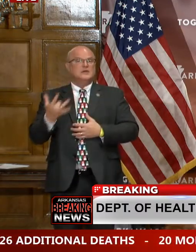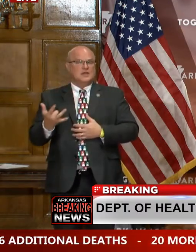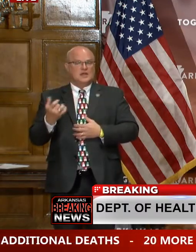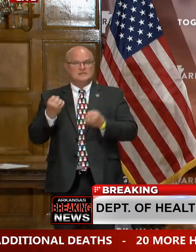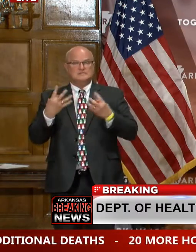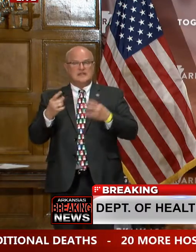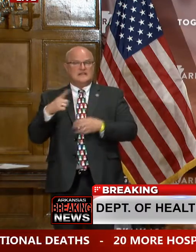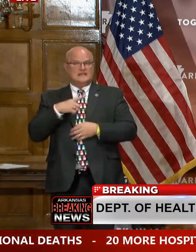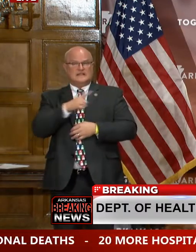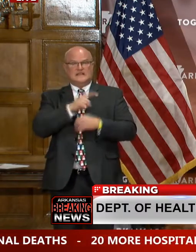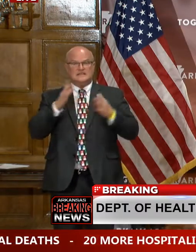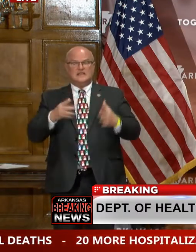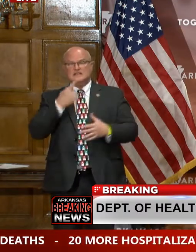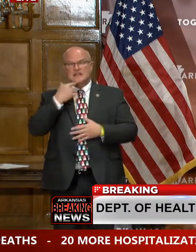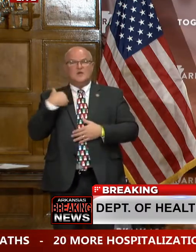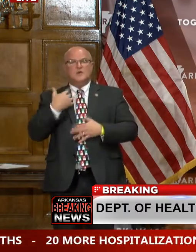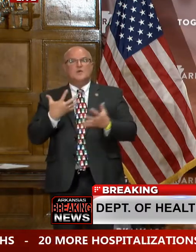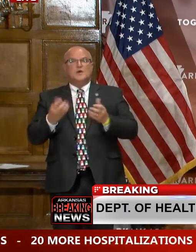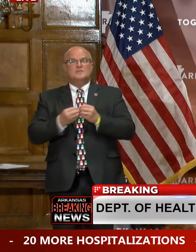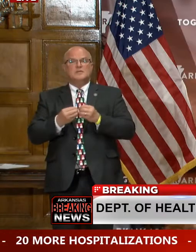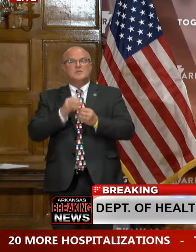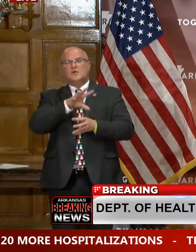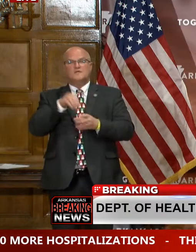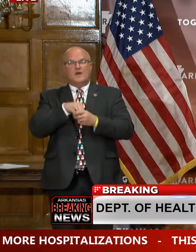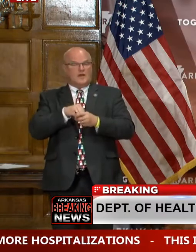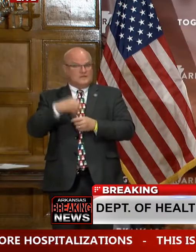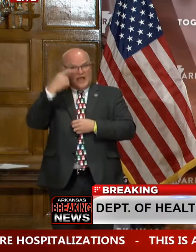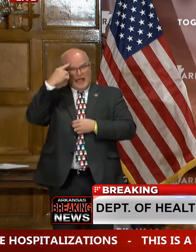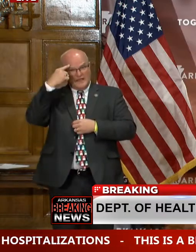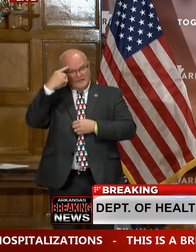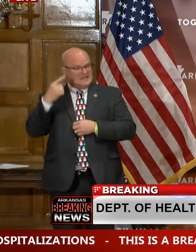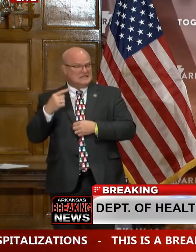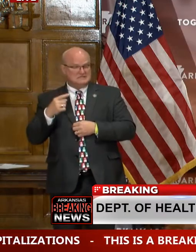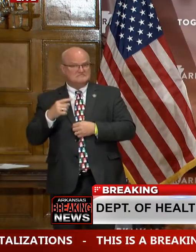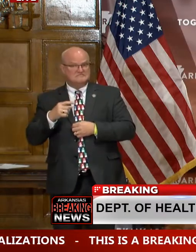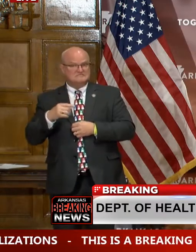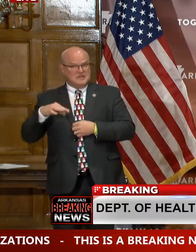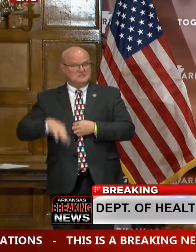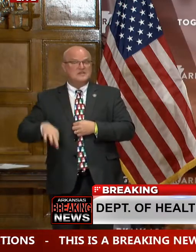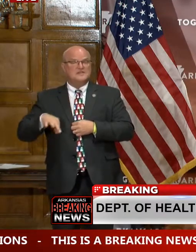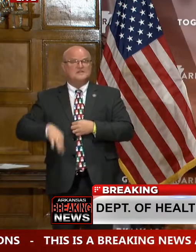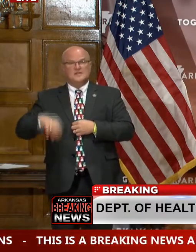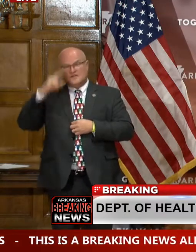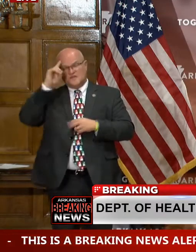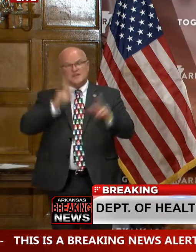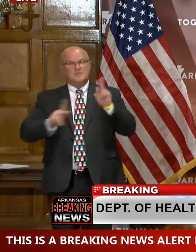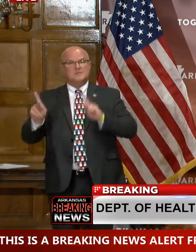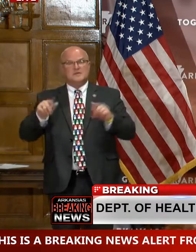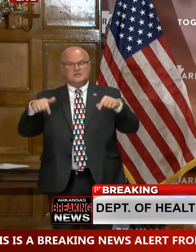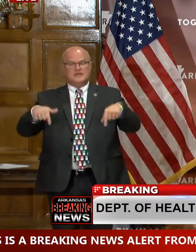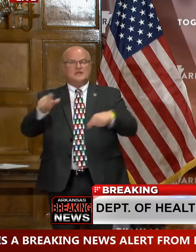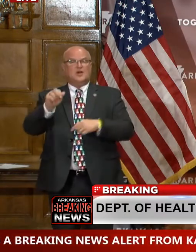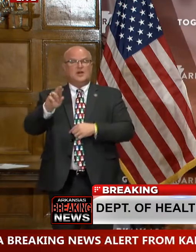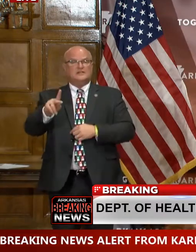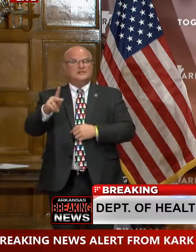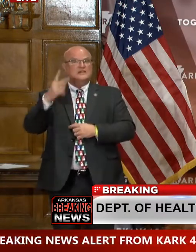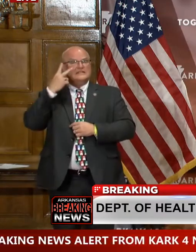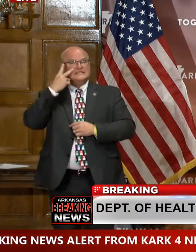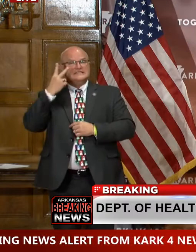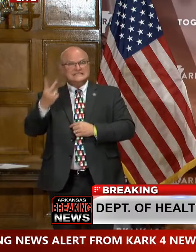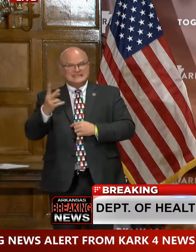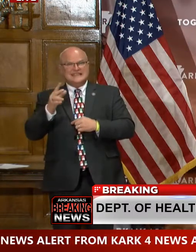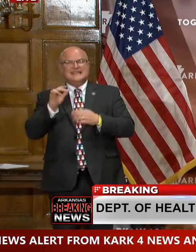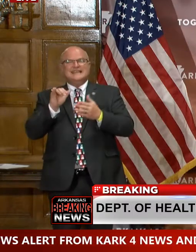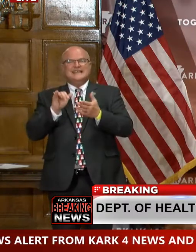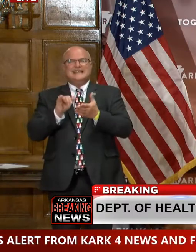of the legislature said we'd like to be more engaged. And I think it's totally beneficial to the people of Arkansas to see that